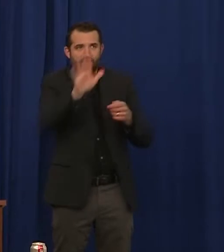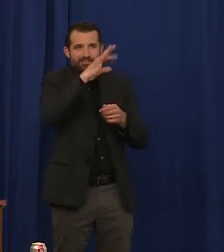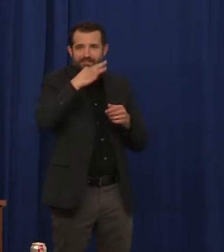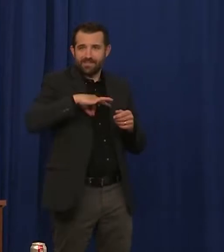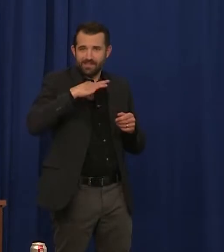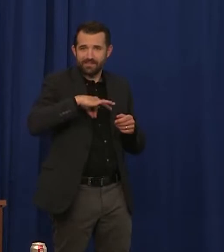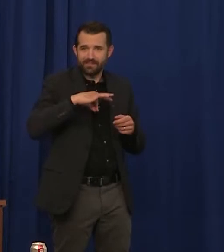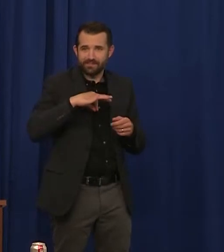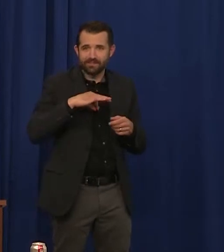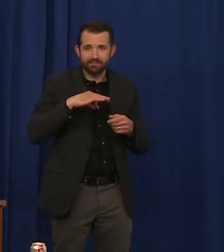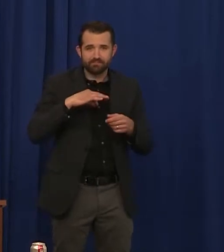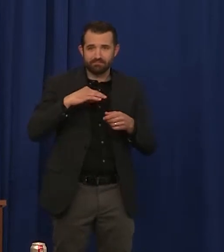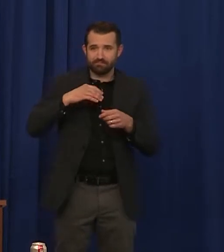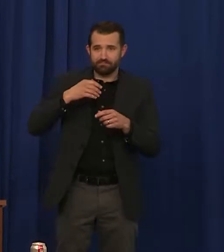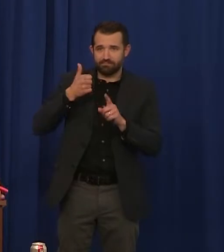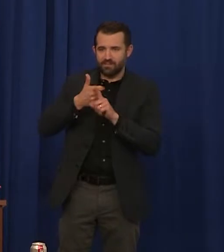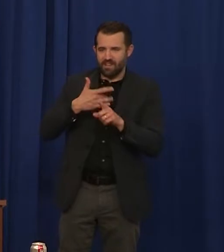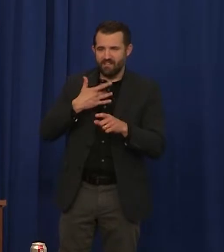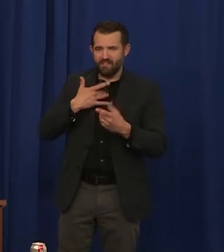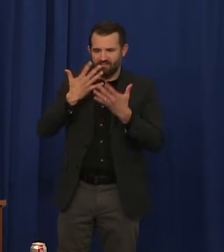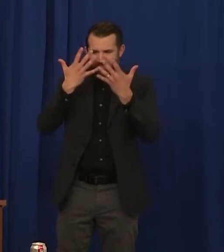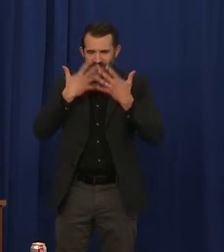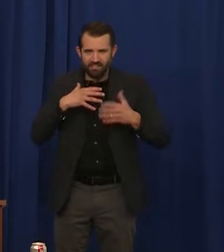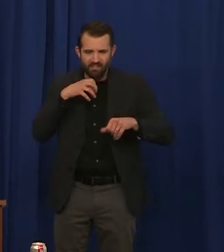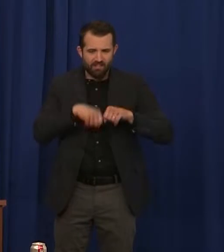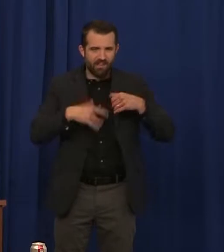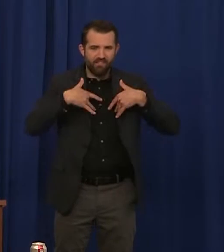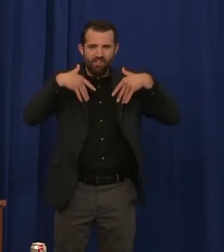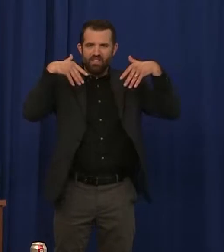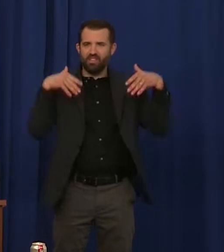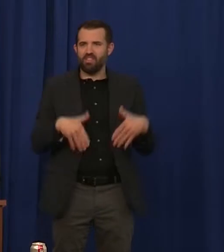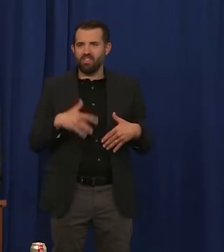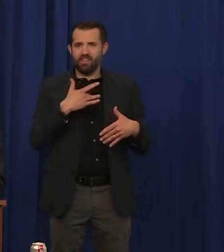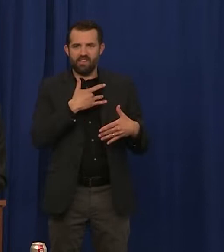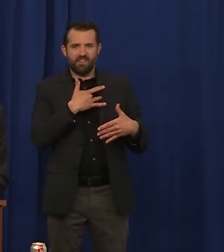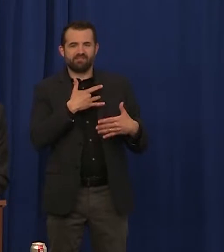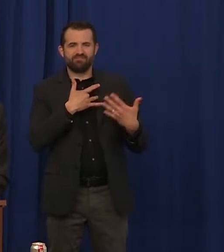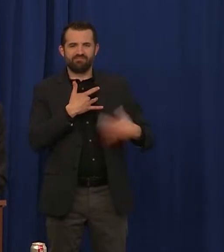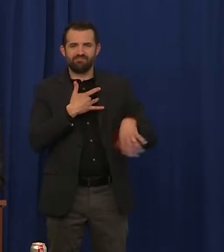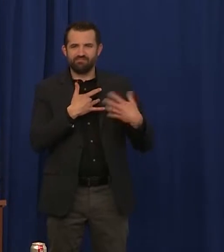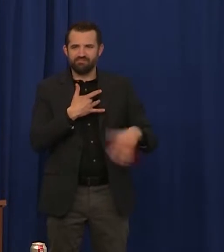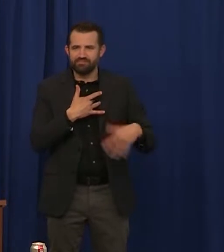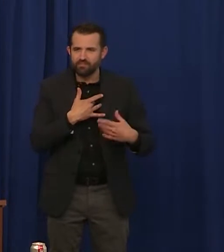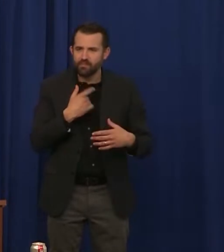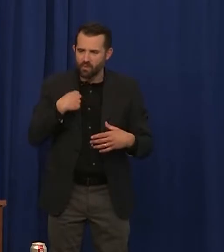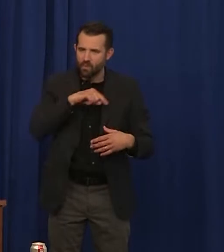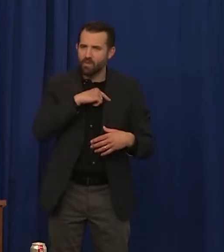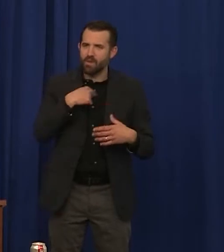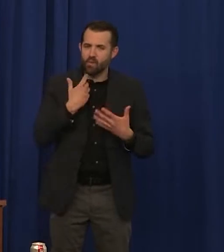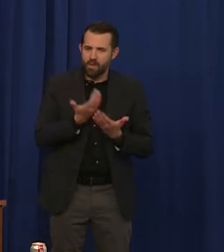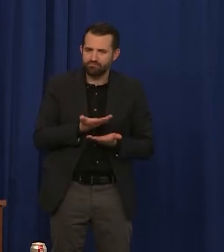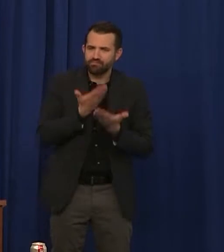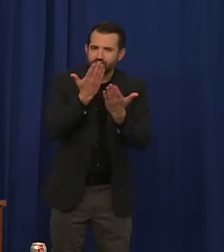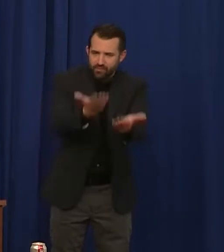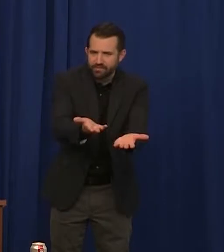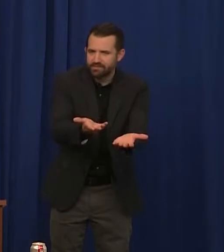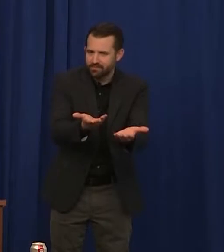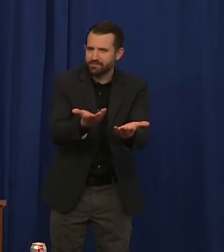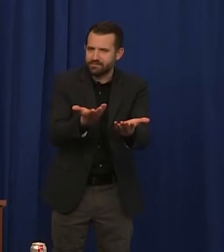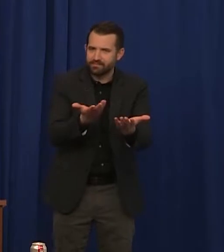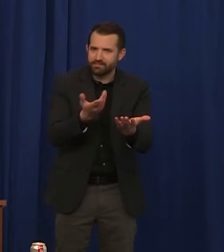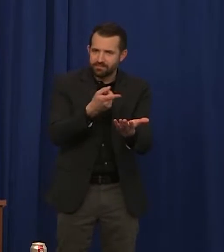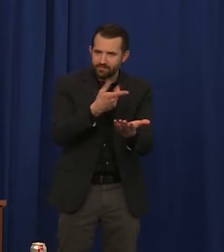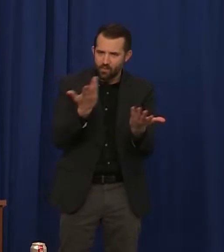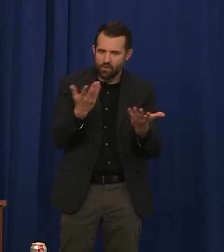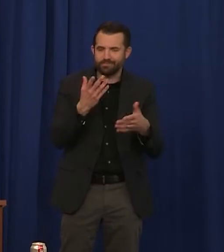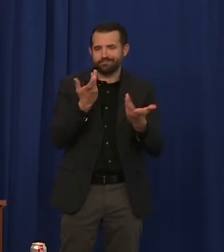grief and the loss of people that they have cared for. At least 6 individual such